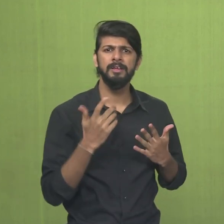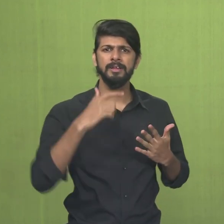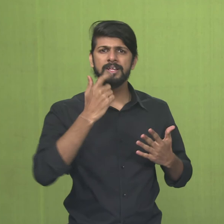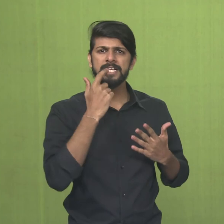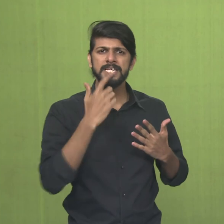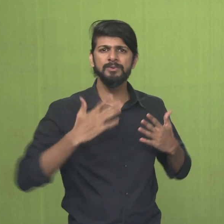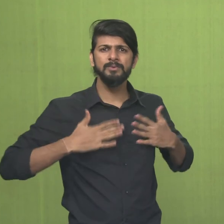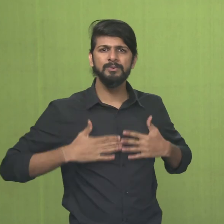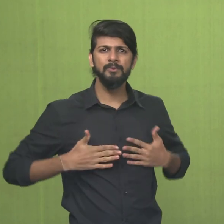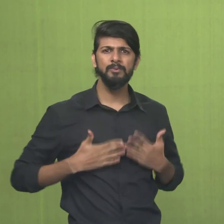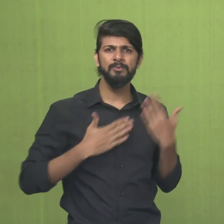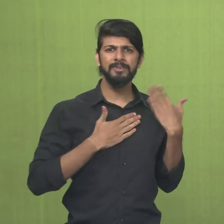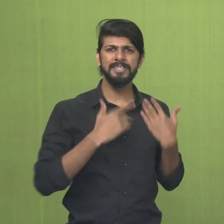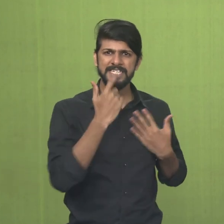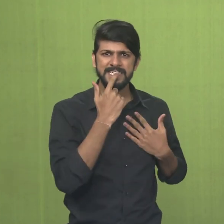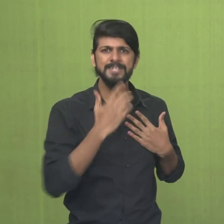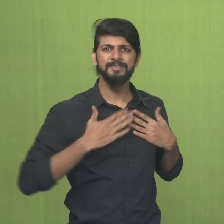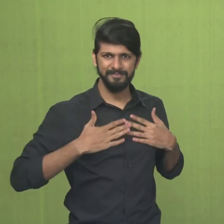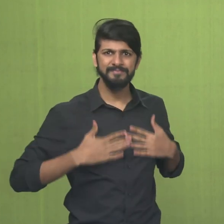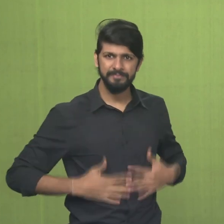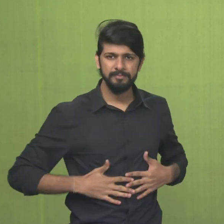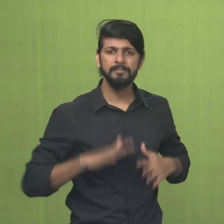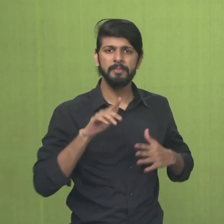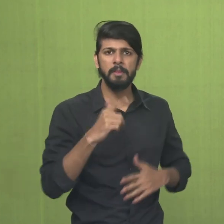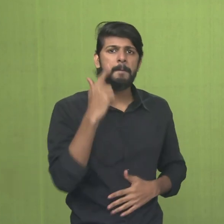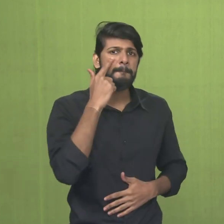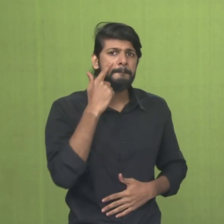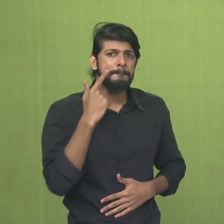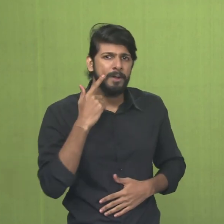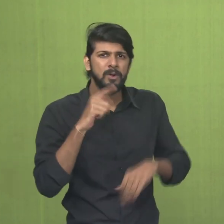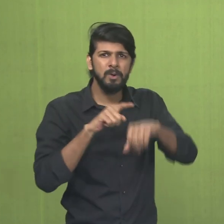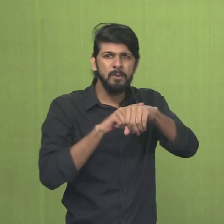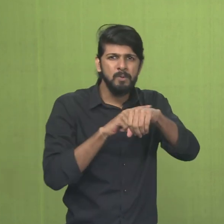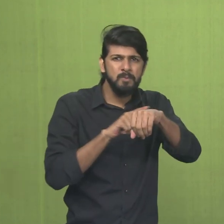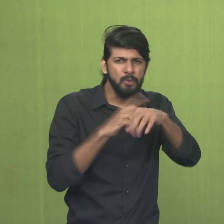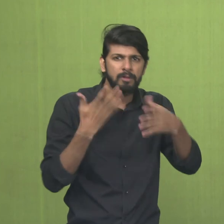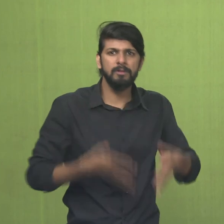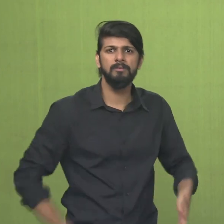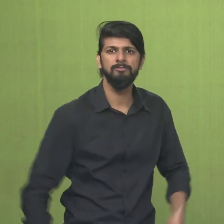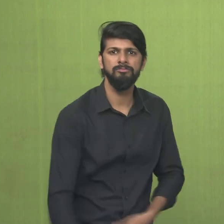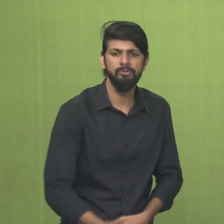What are they wearing? The carriers, all of them are wearing white kurtas,